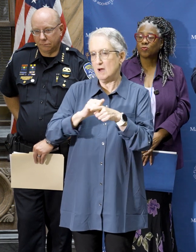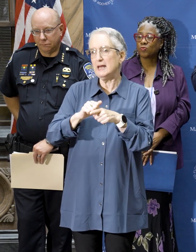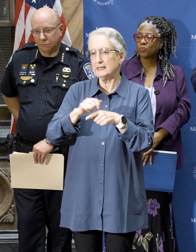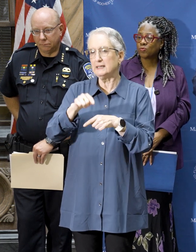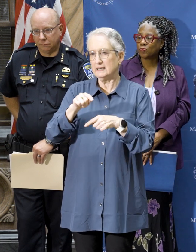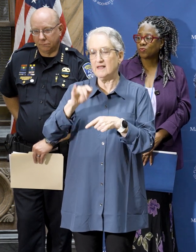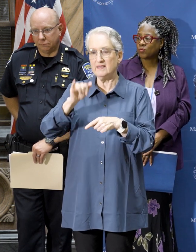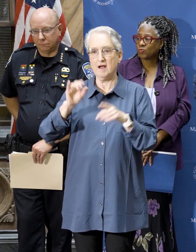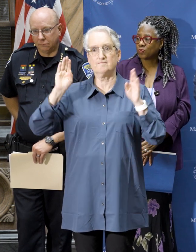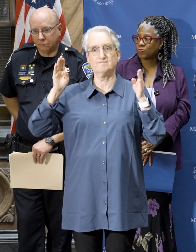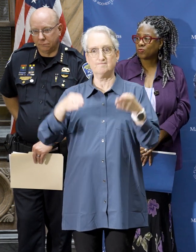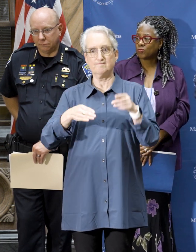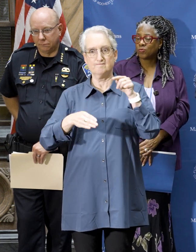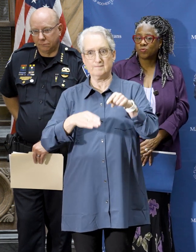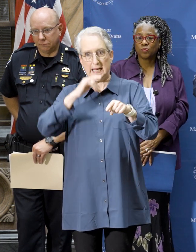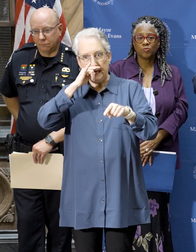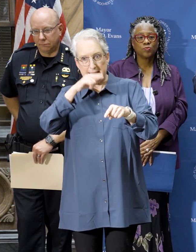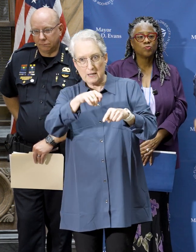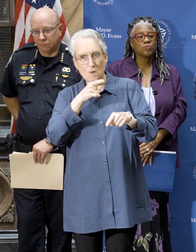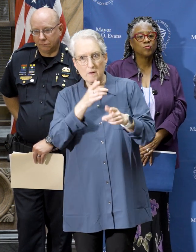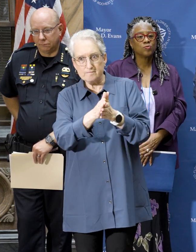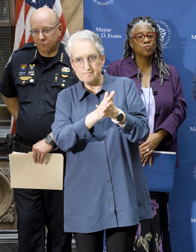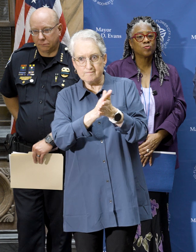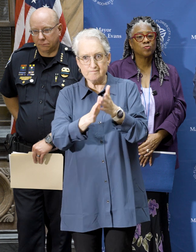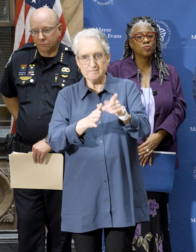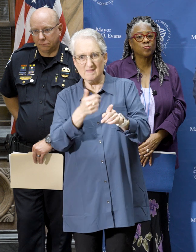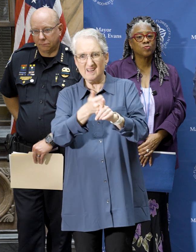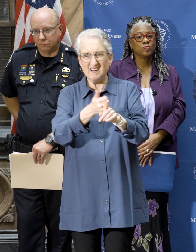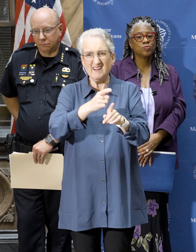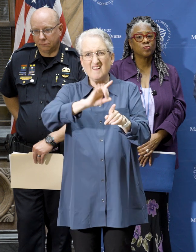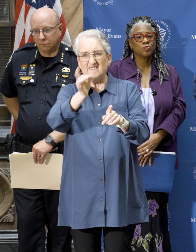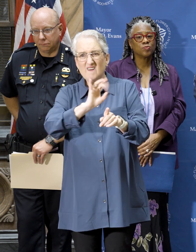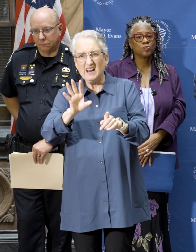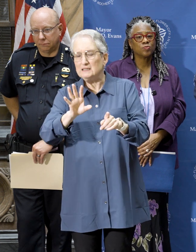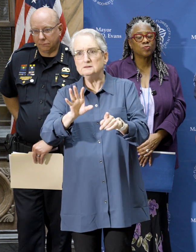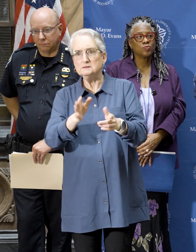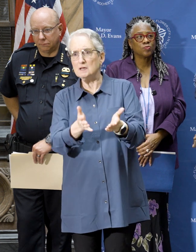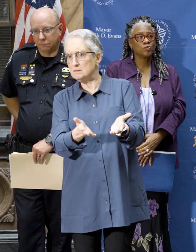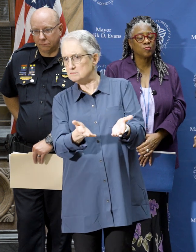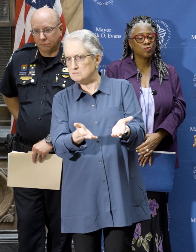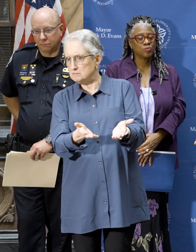be at the heart of violent activities, encouraging them to make better choices and